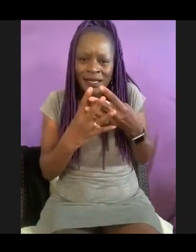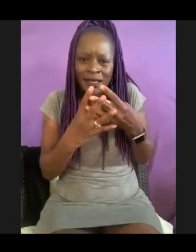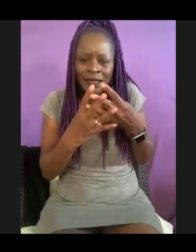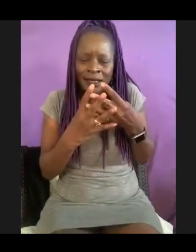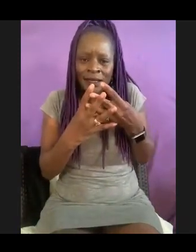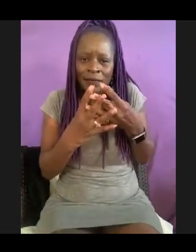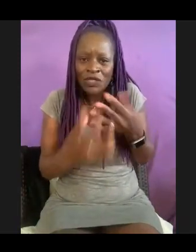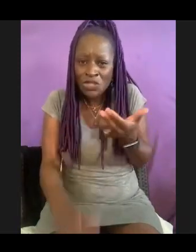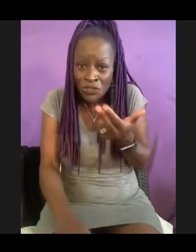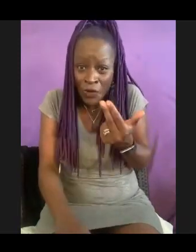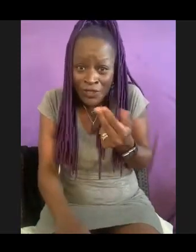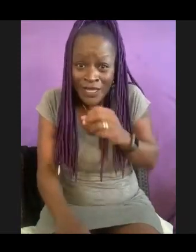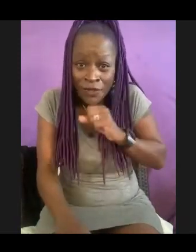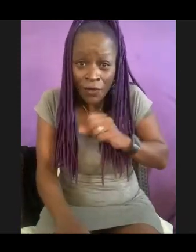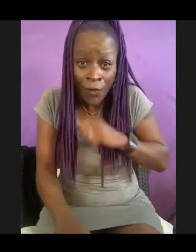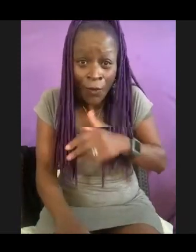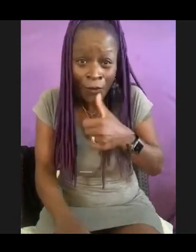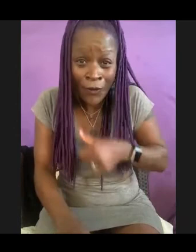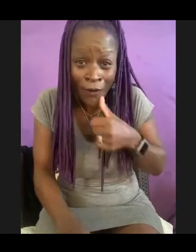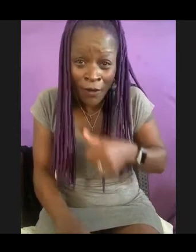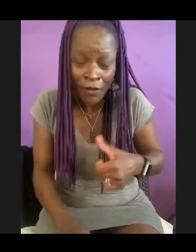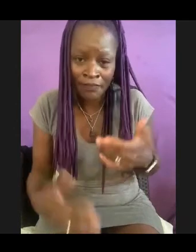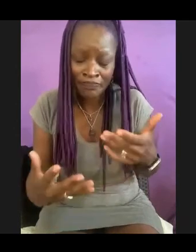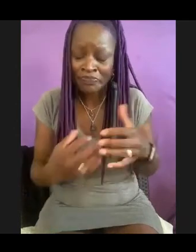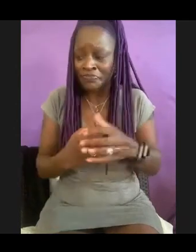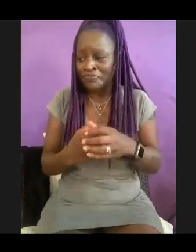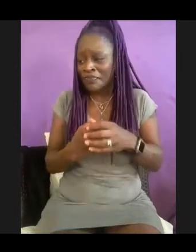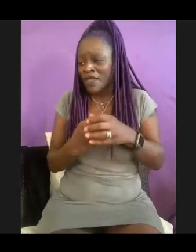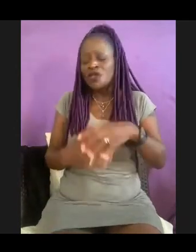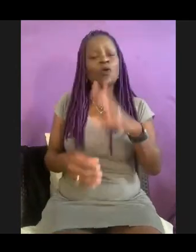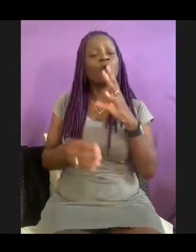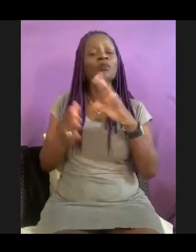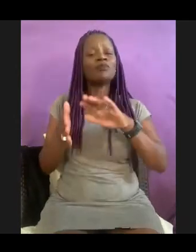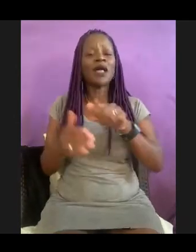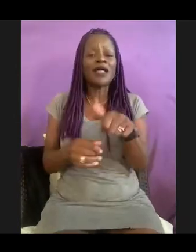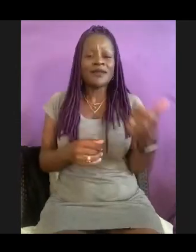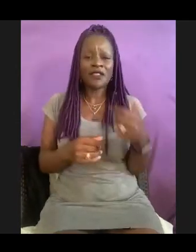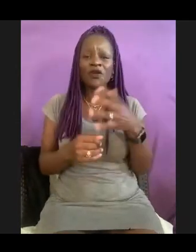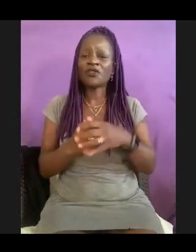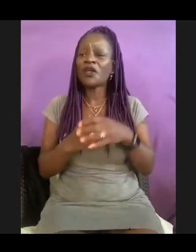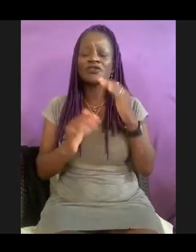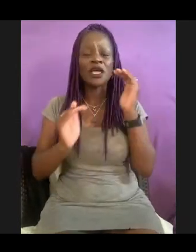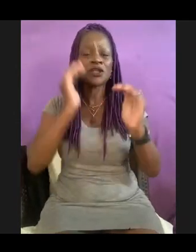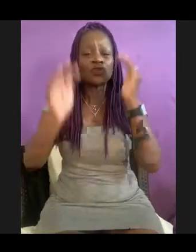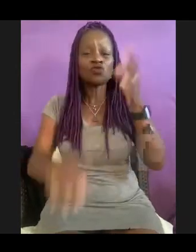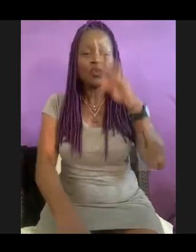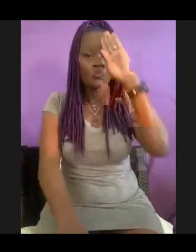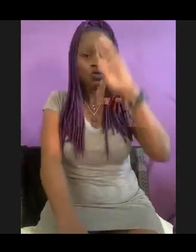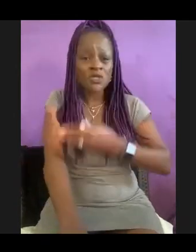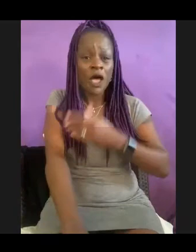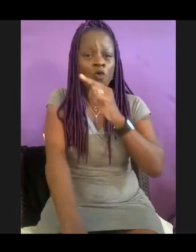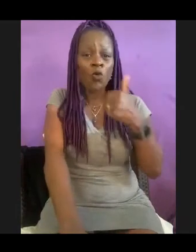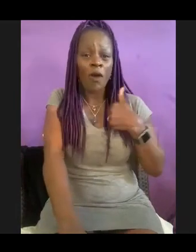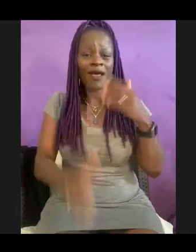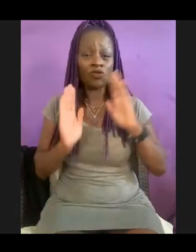Today, I'm here to talk about the family whose adult son, who had autism, has ran